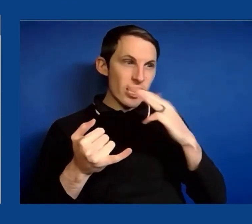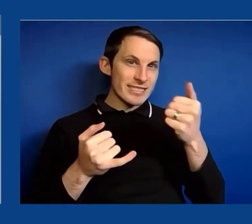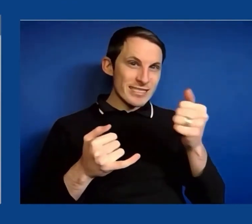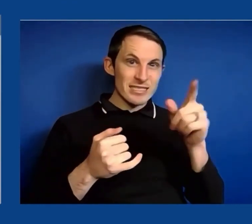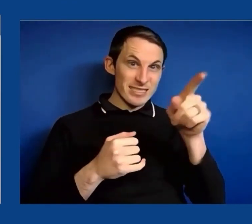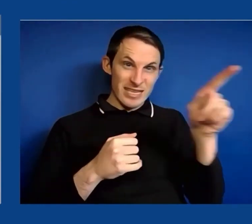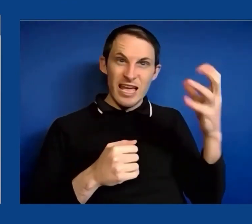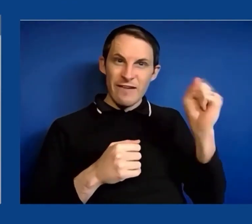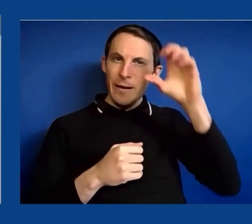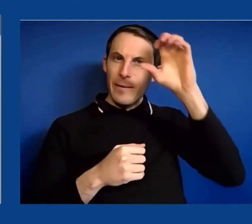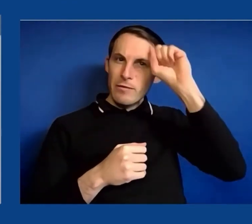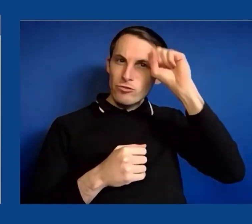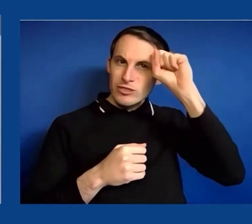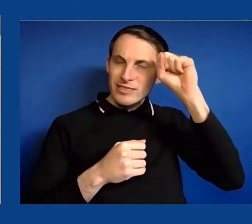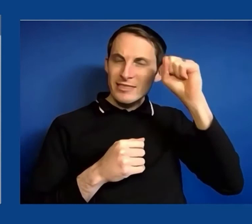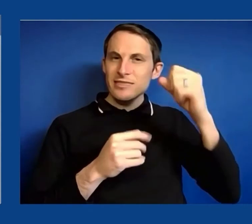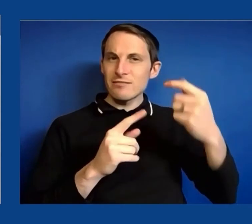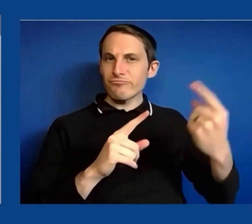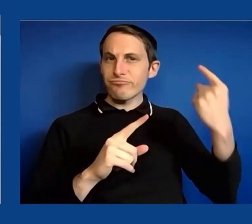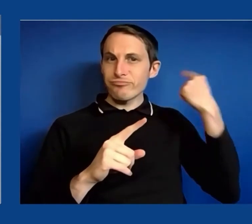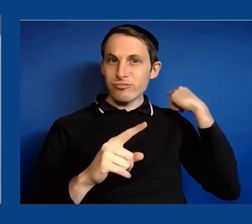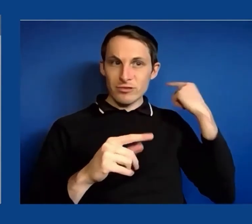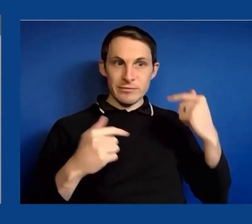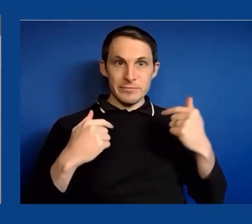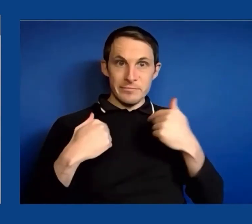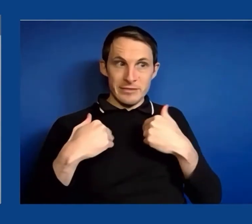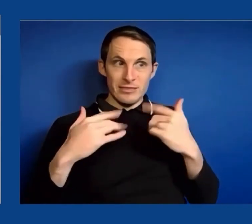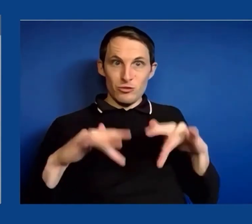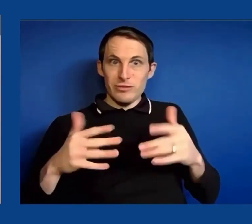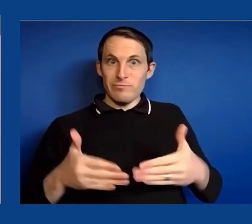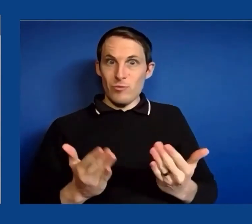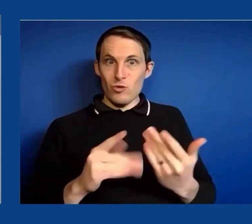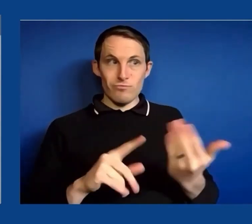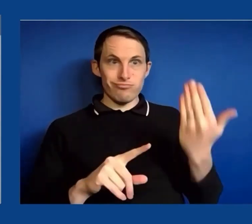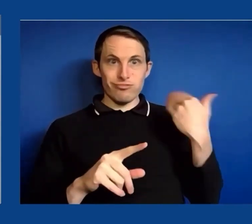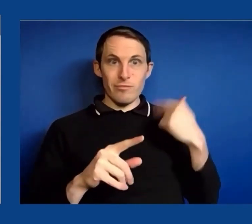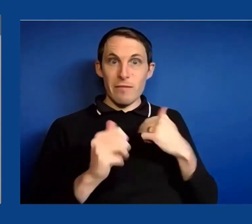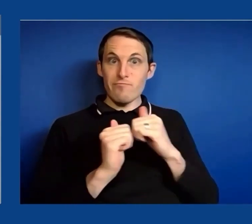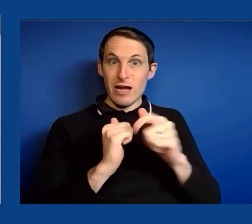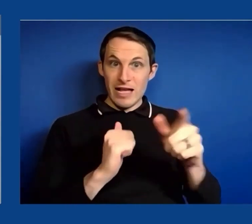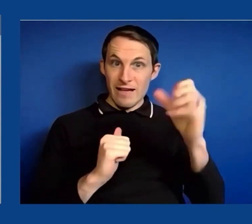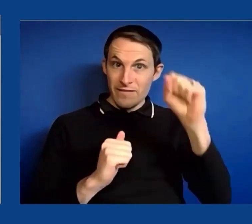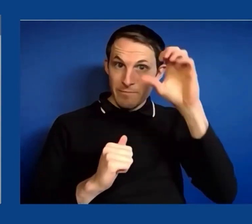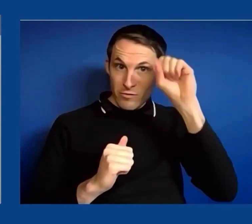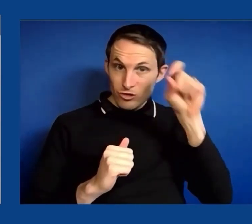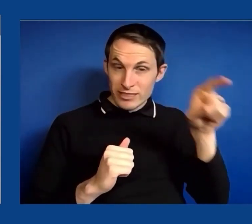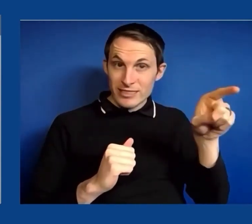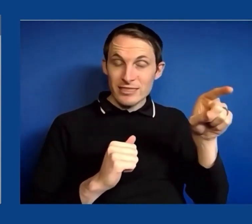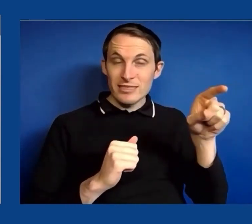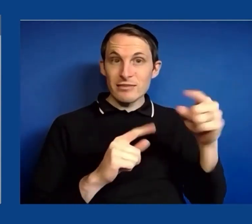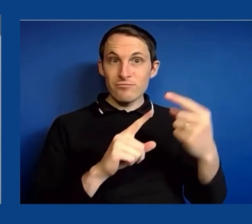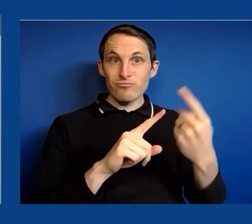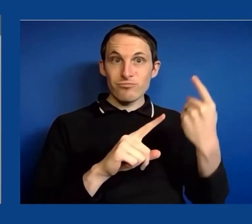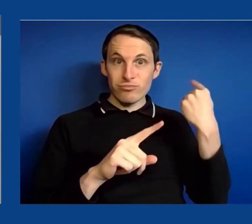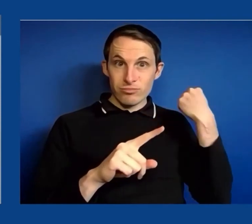memories that passed that I didn't have. My brother had memories, but I wasn't